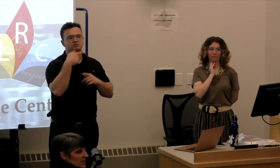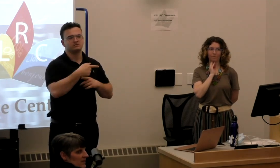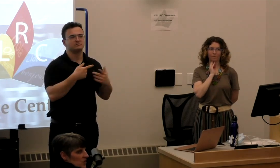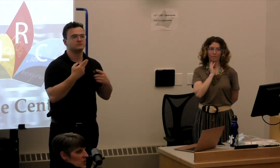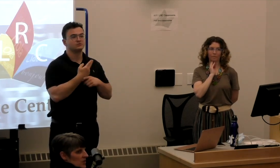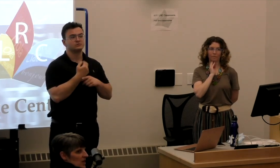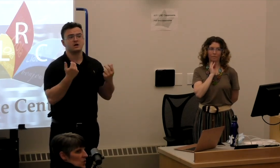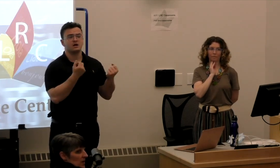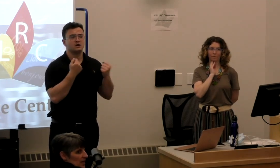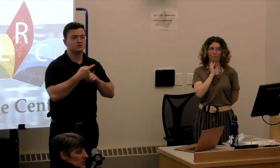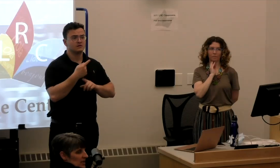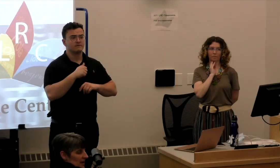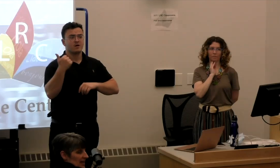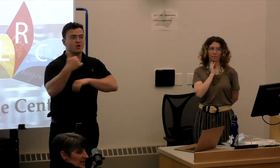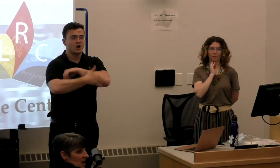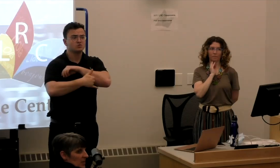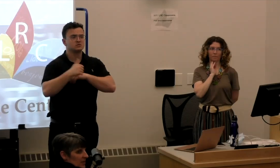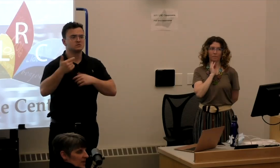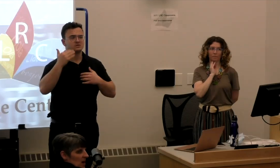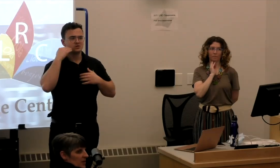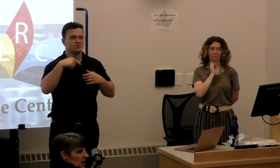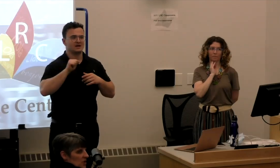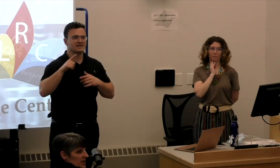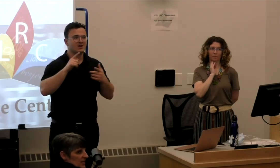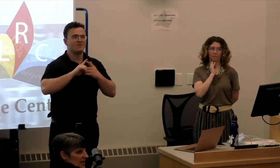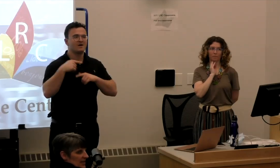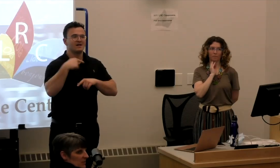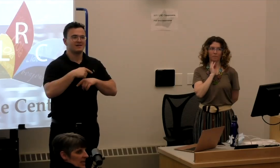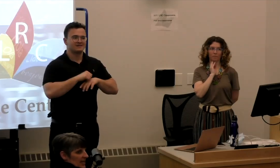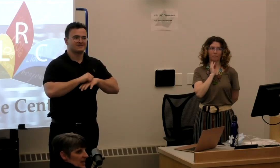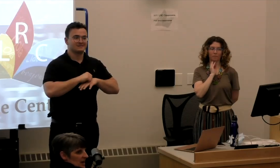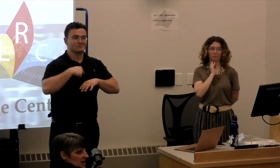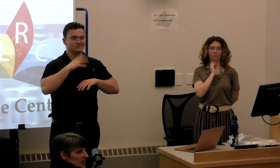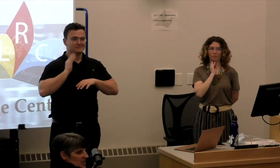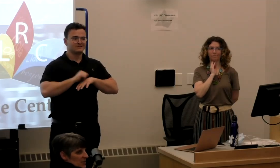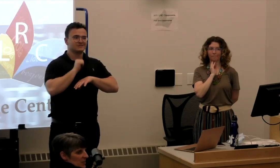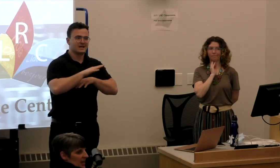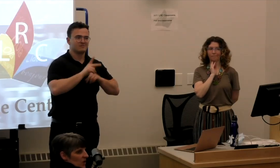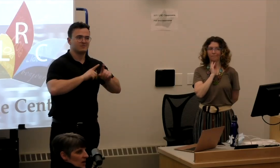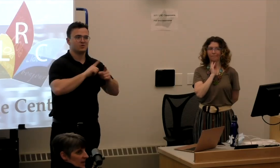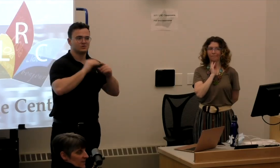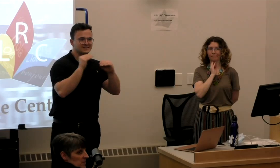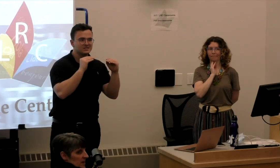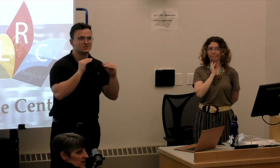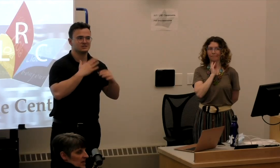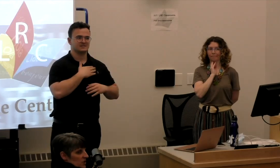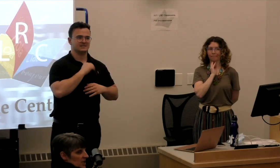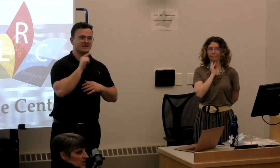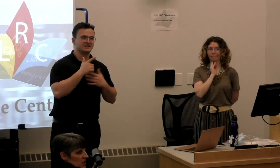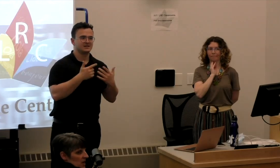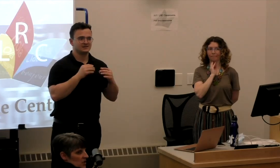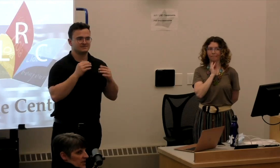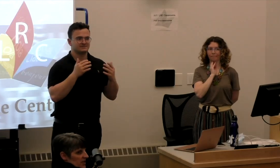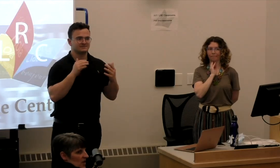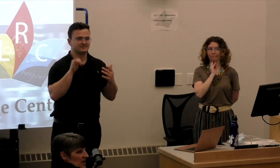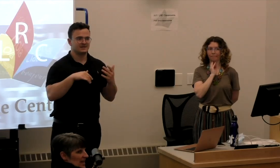deaf individuals who are using ASL, but they're from other countries, and they assimilate because of the people that have gone there from America to teach in